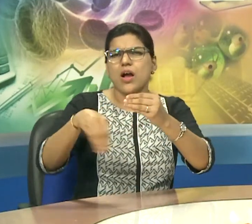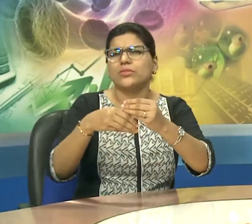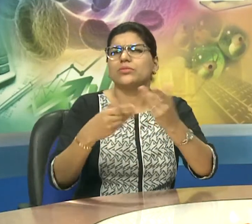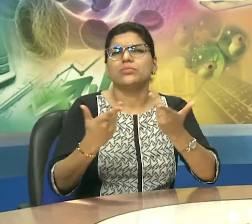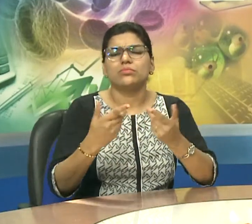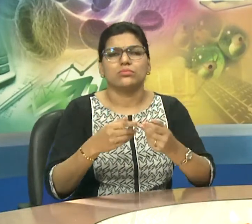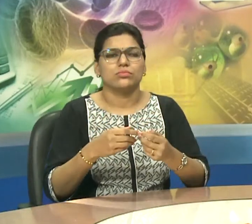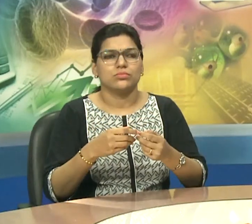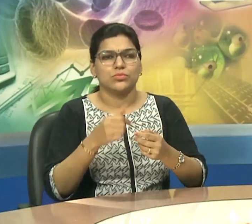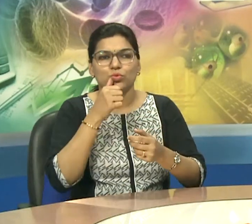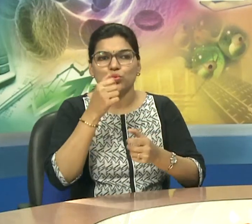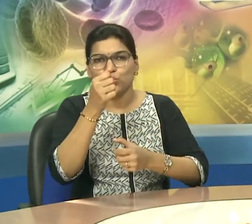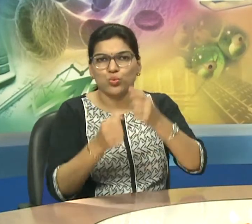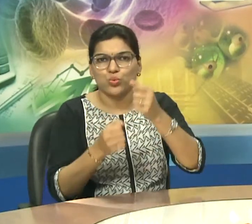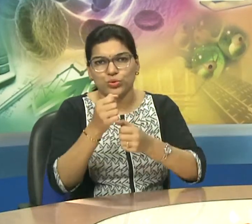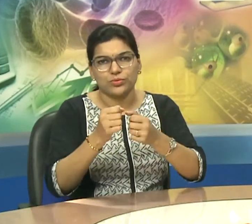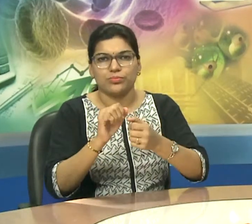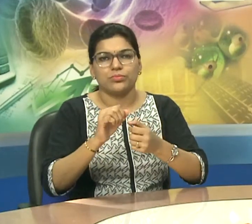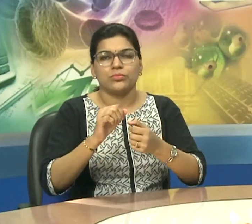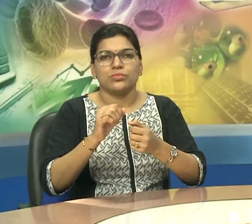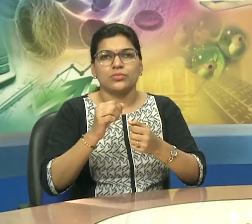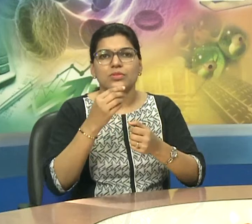To supplement means to add.